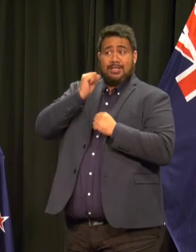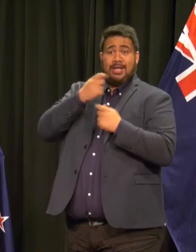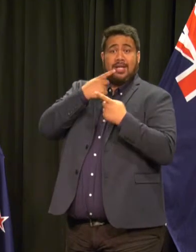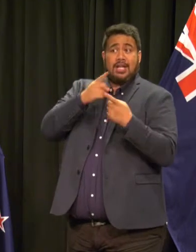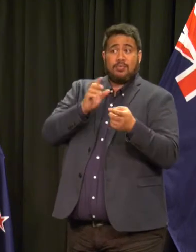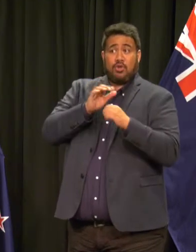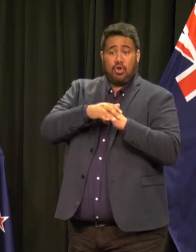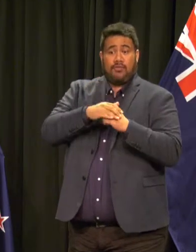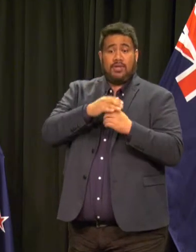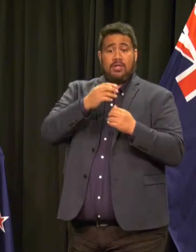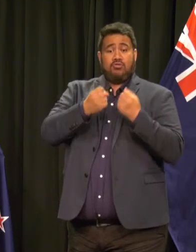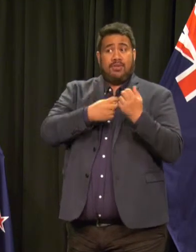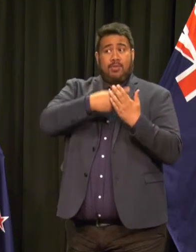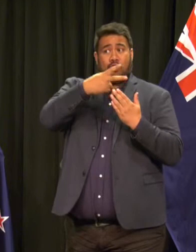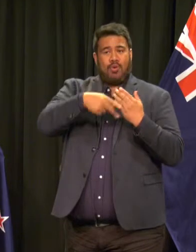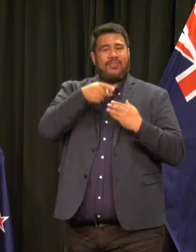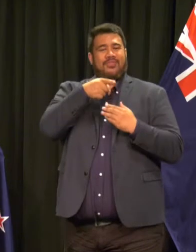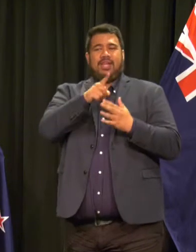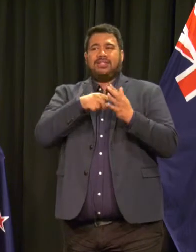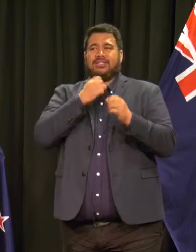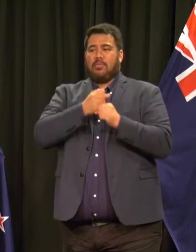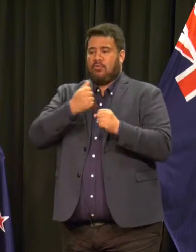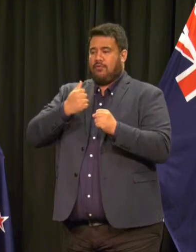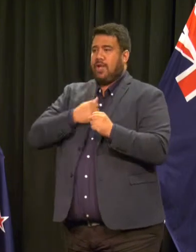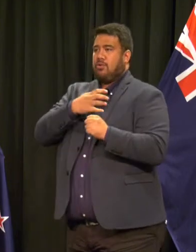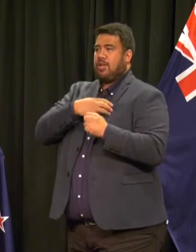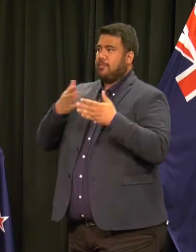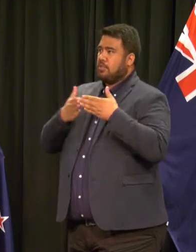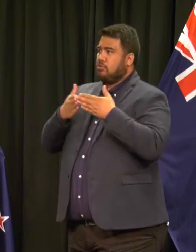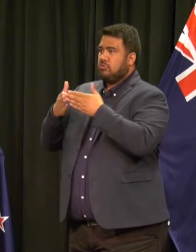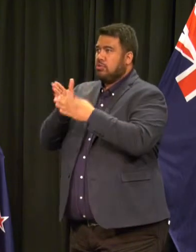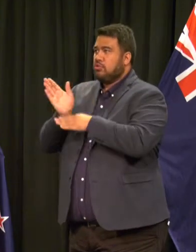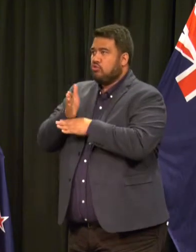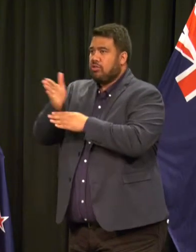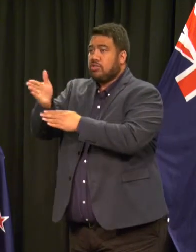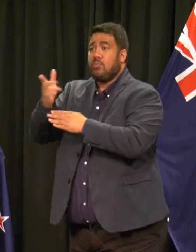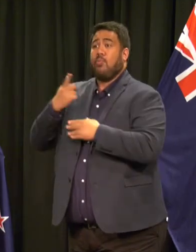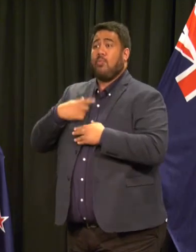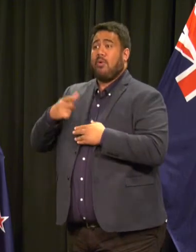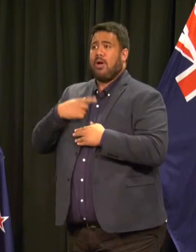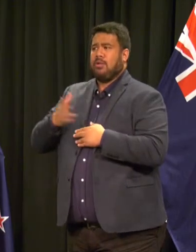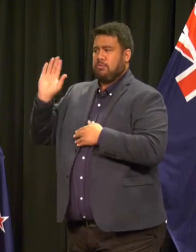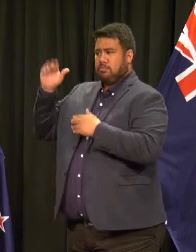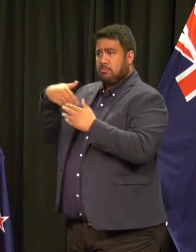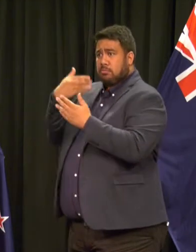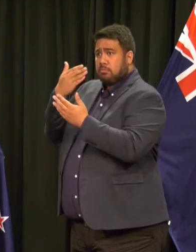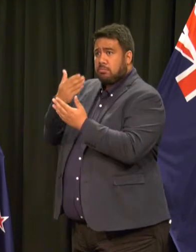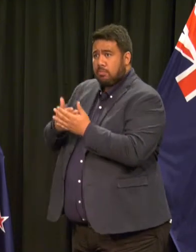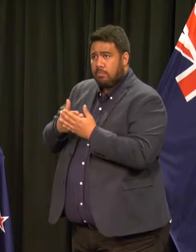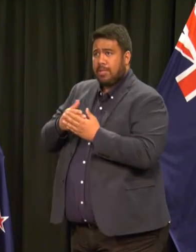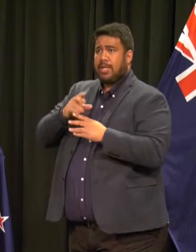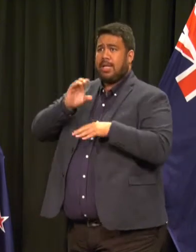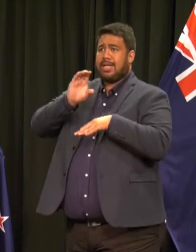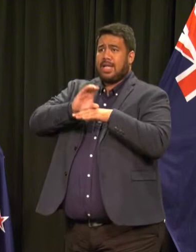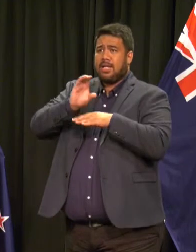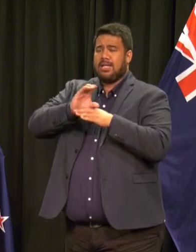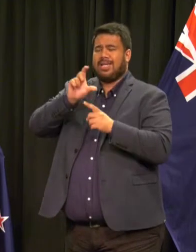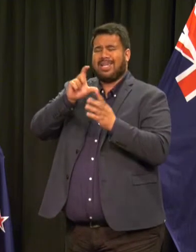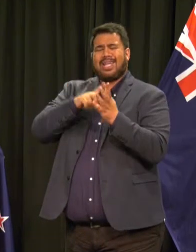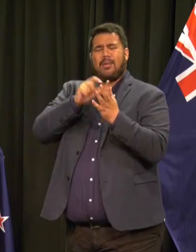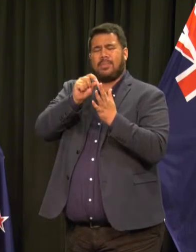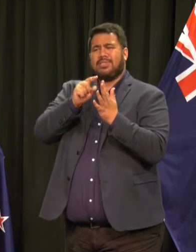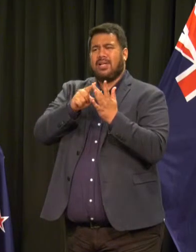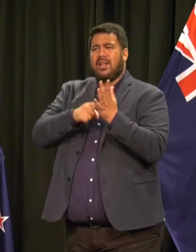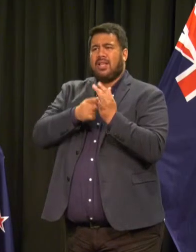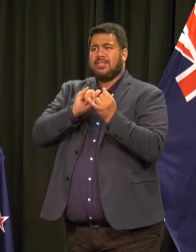reminder of the fundamental direction of this government: to turn the tide of irresponsible capitalism and manage